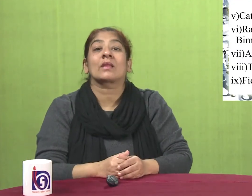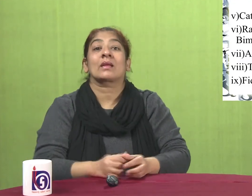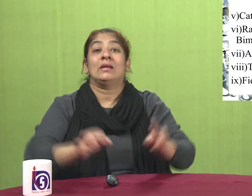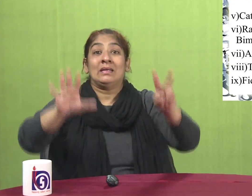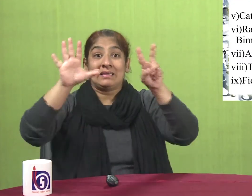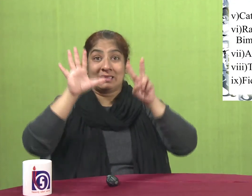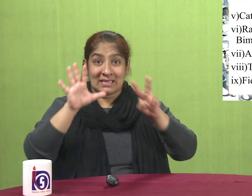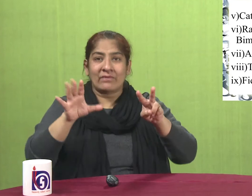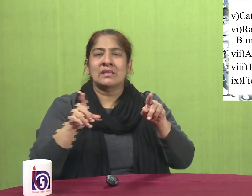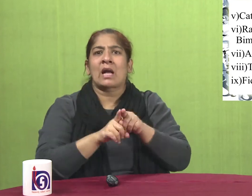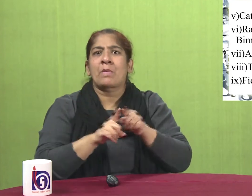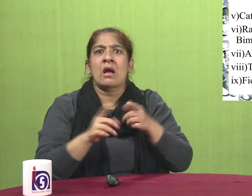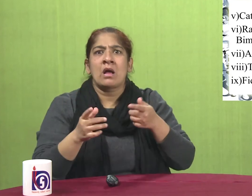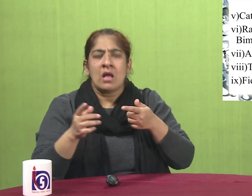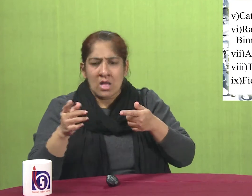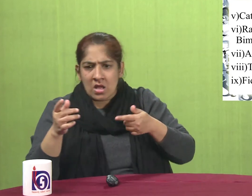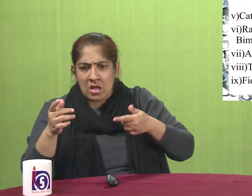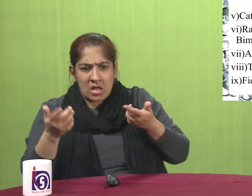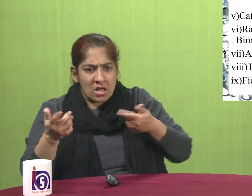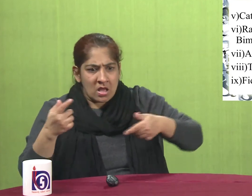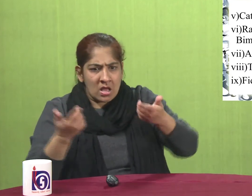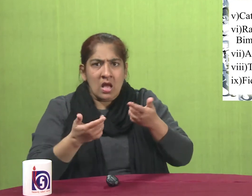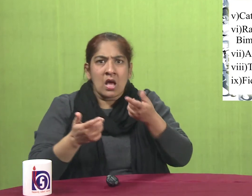fidelity guarantee insurance,